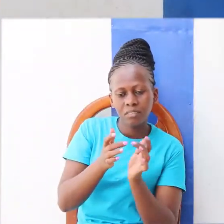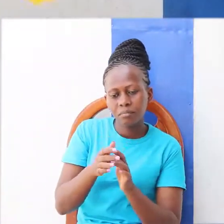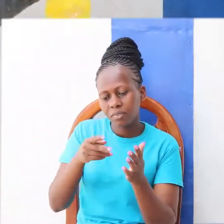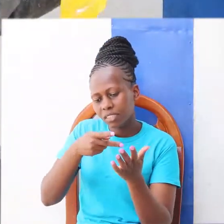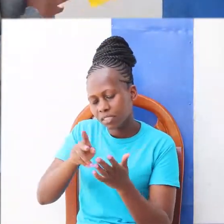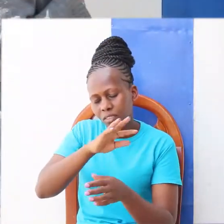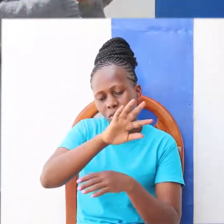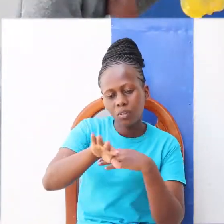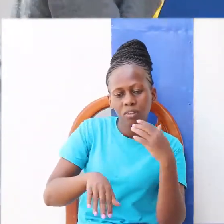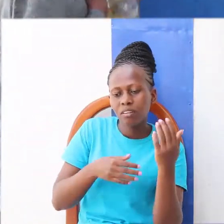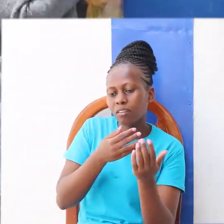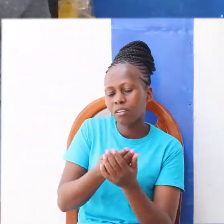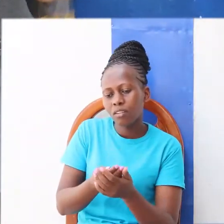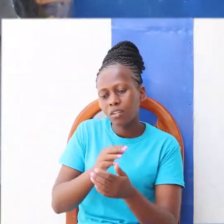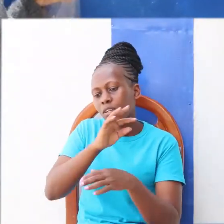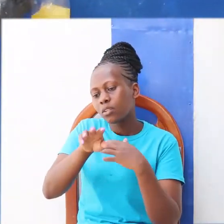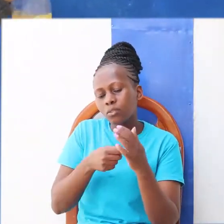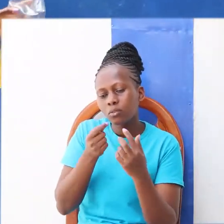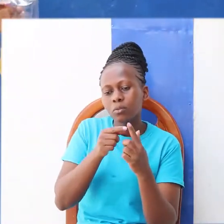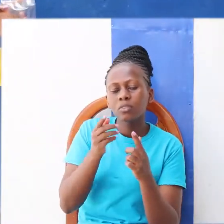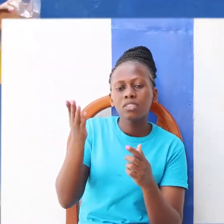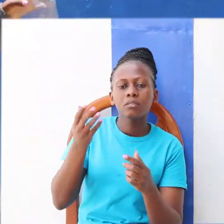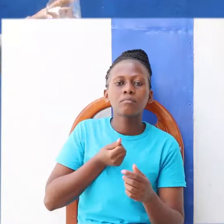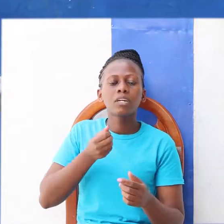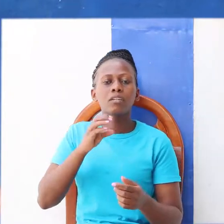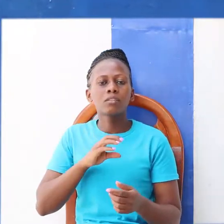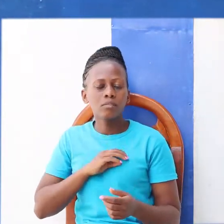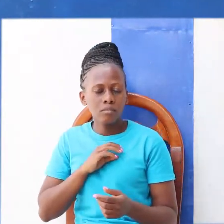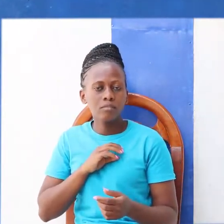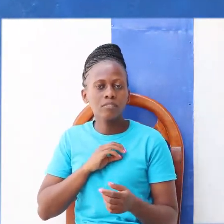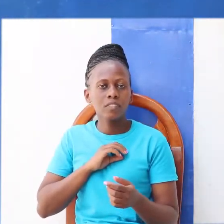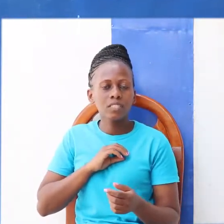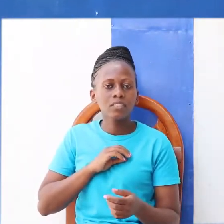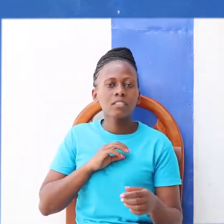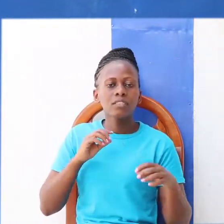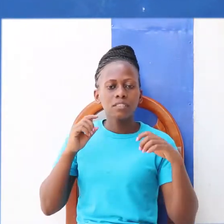Jesus, baby, don't all through you, my